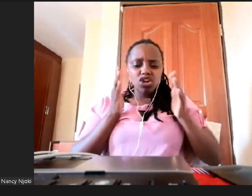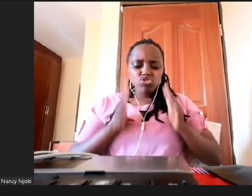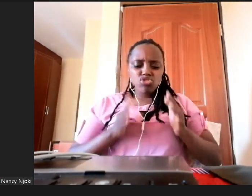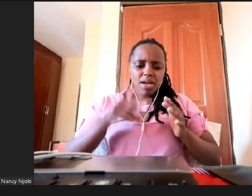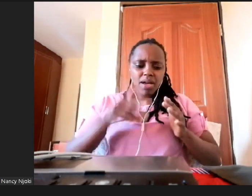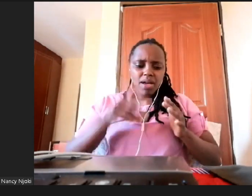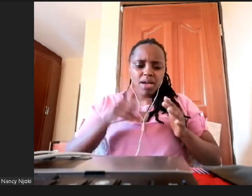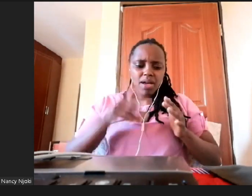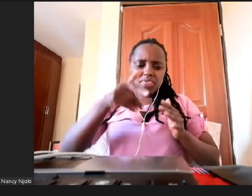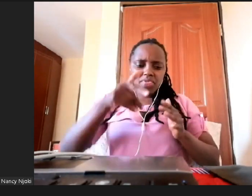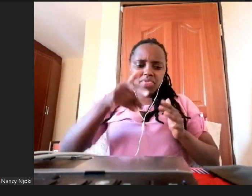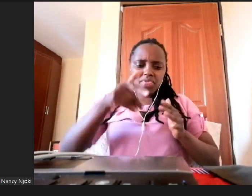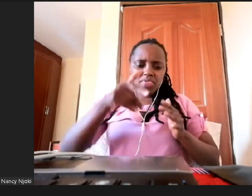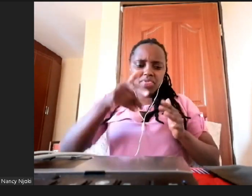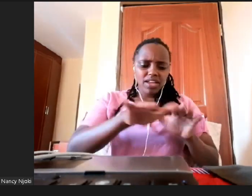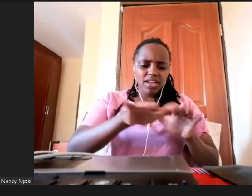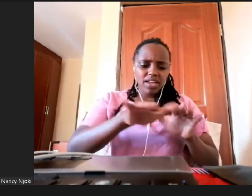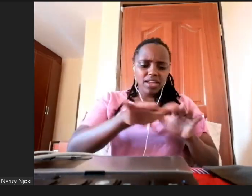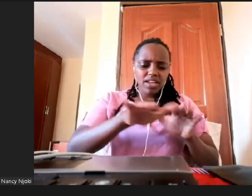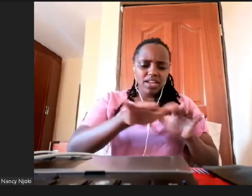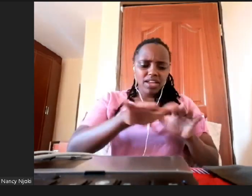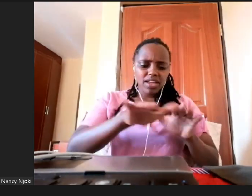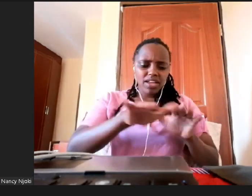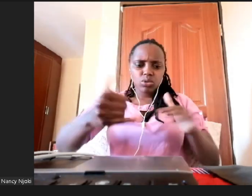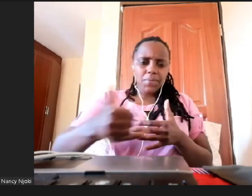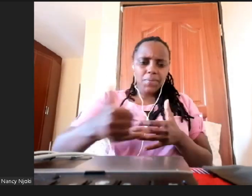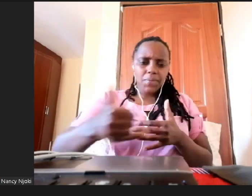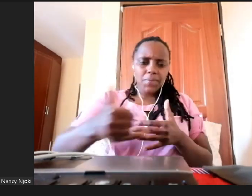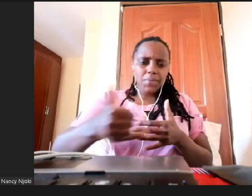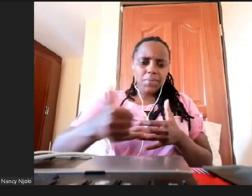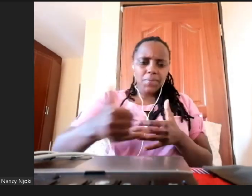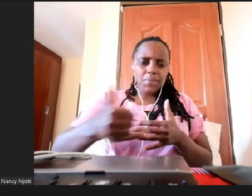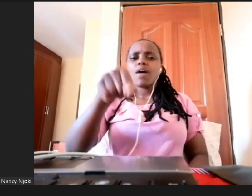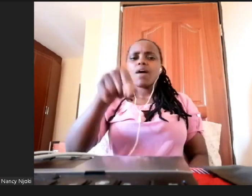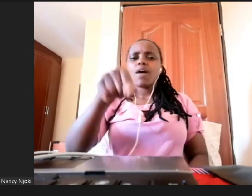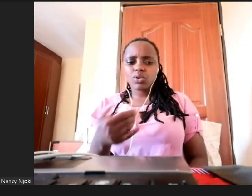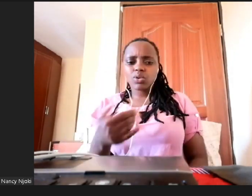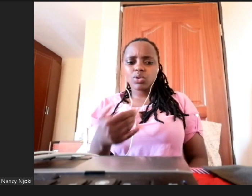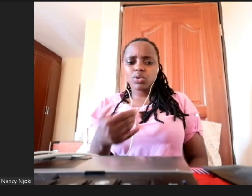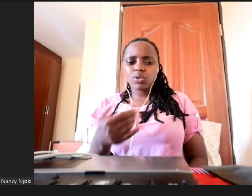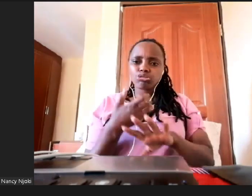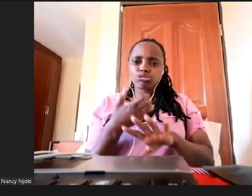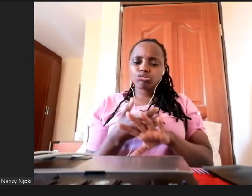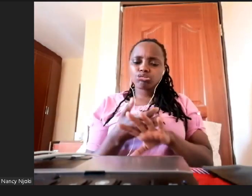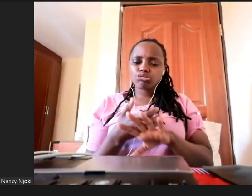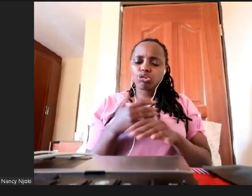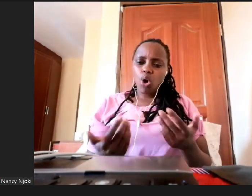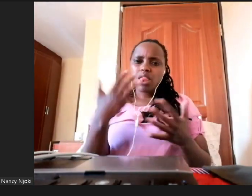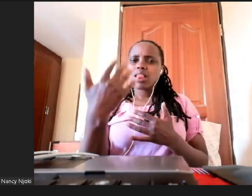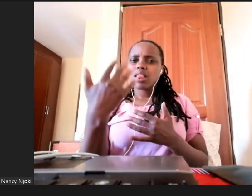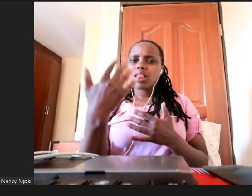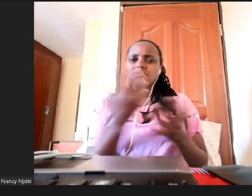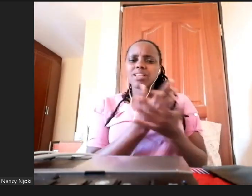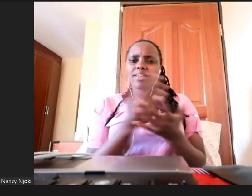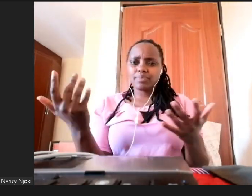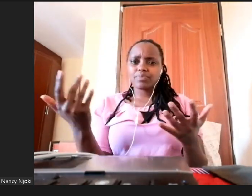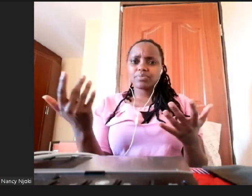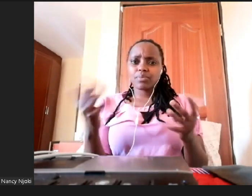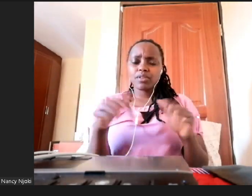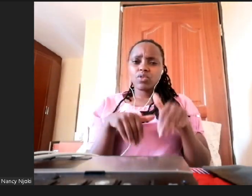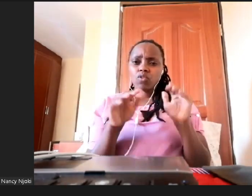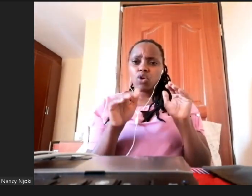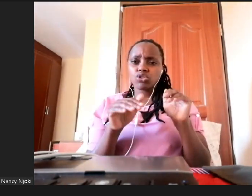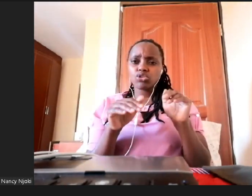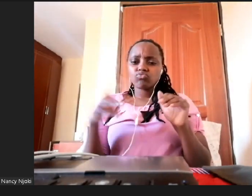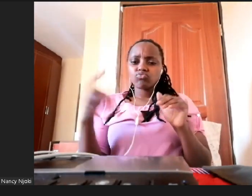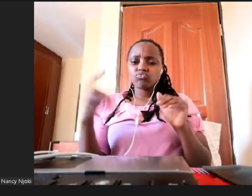children will point out, they will put stones or leaves or anything to go and place on those